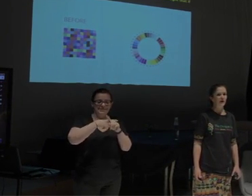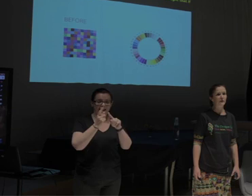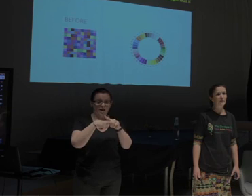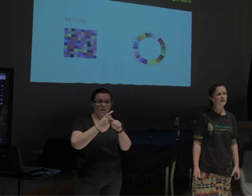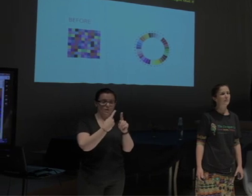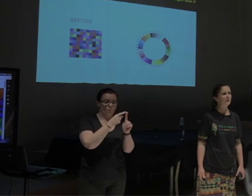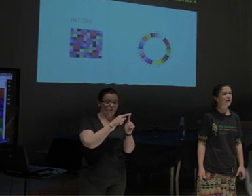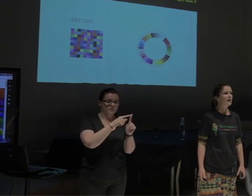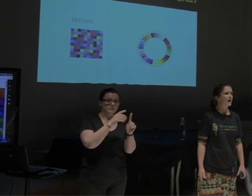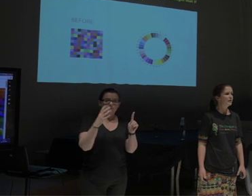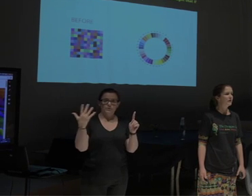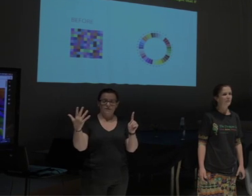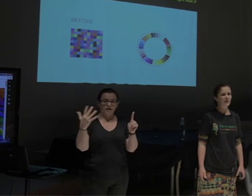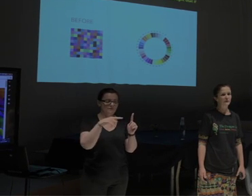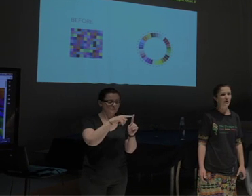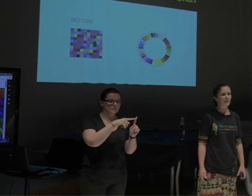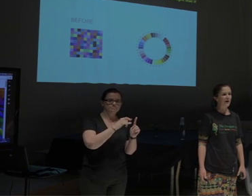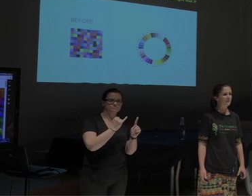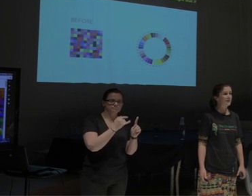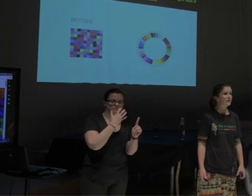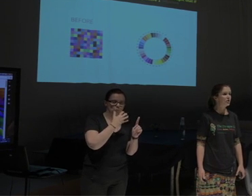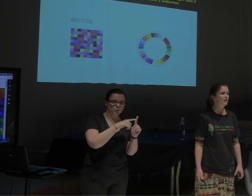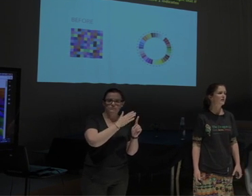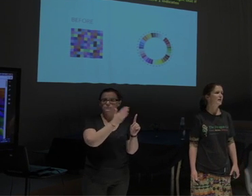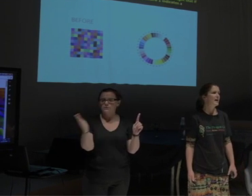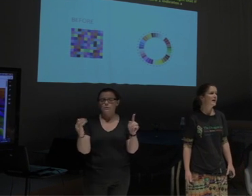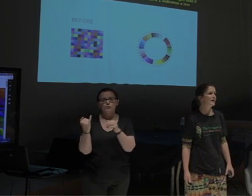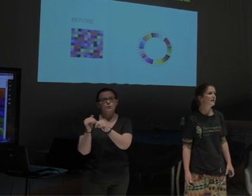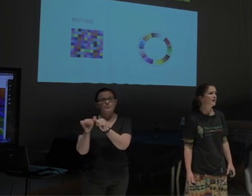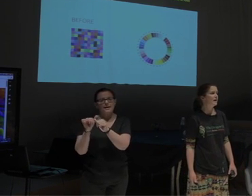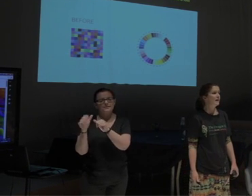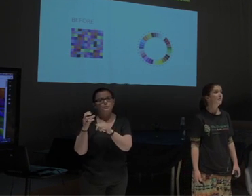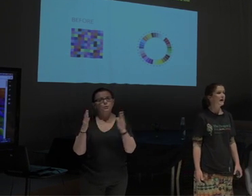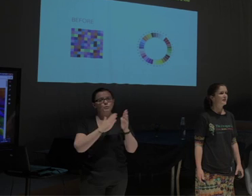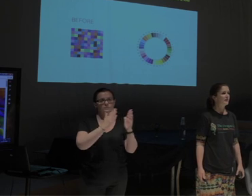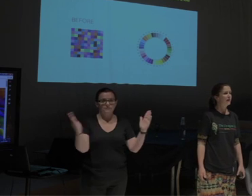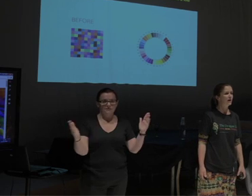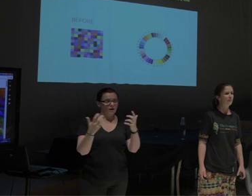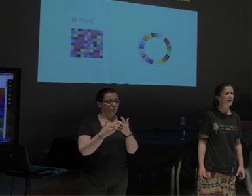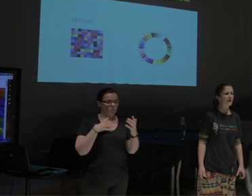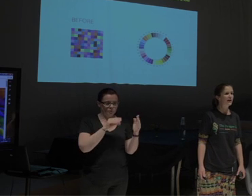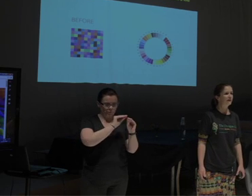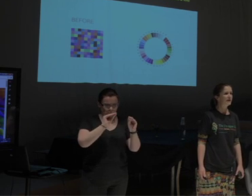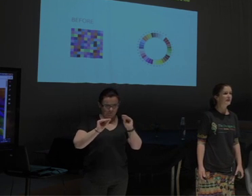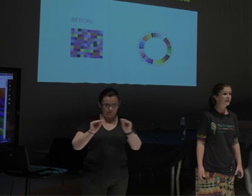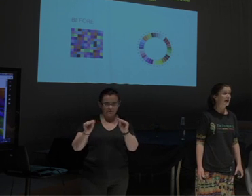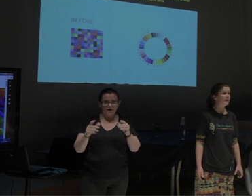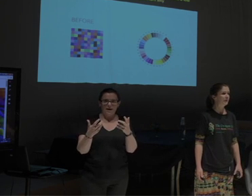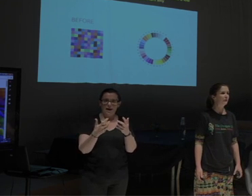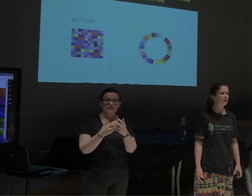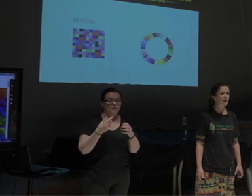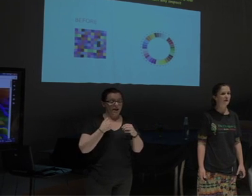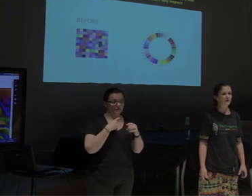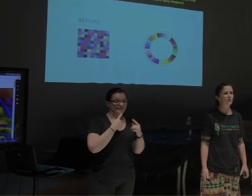and 5 a better mood, I could over a period of time perhaps chart any impact by taking these